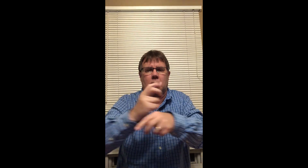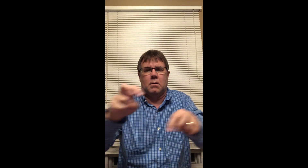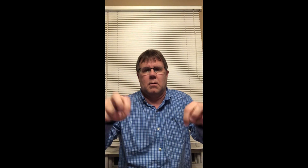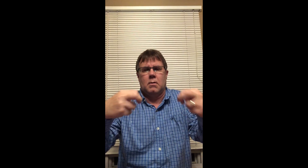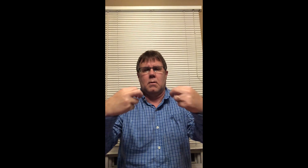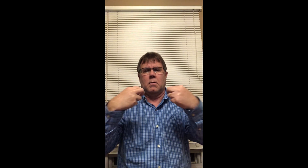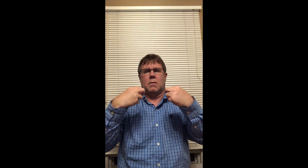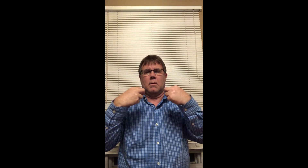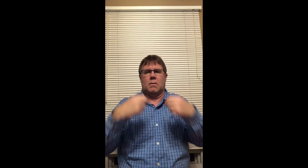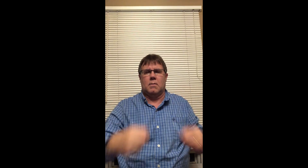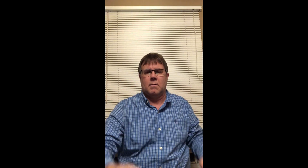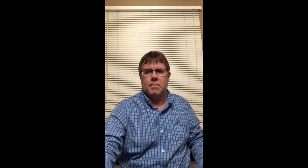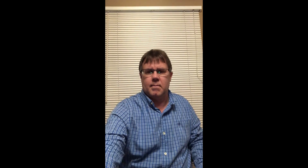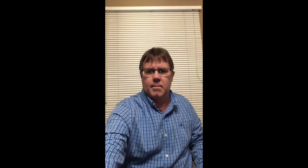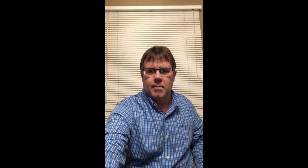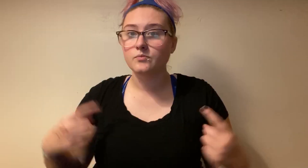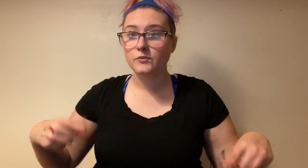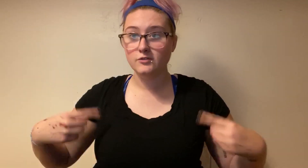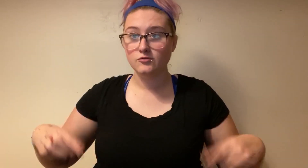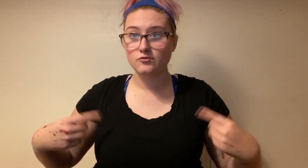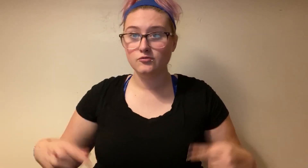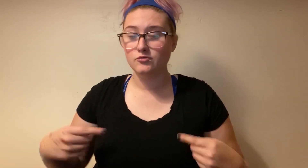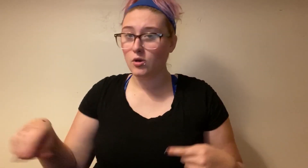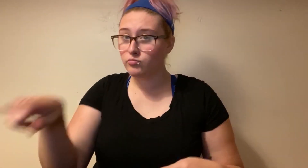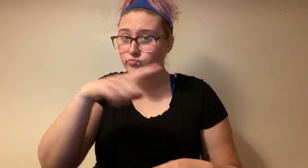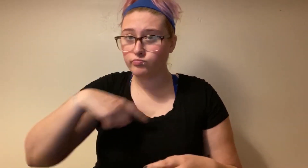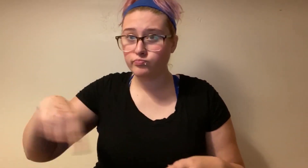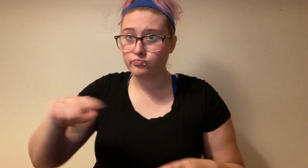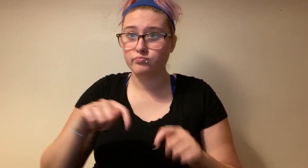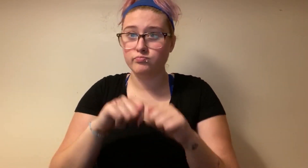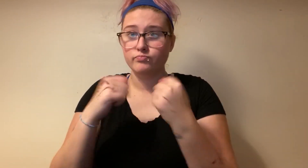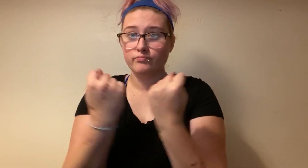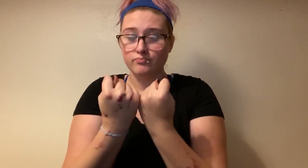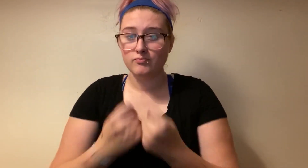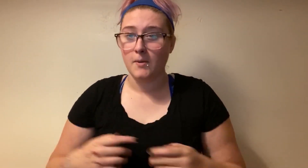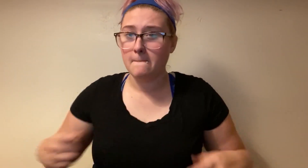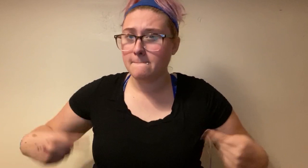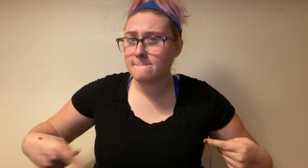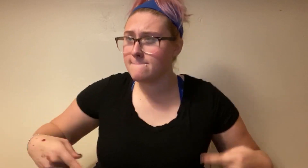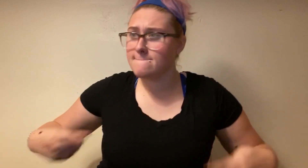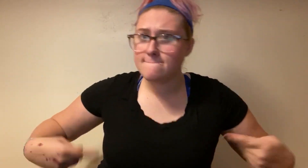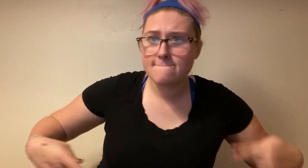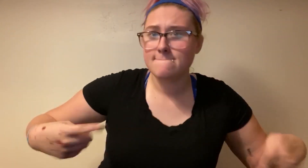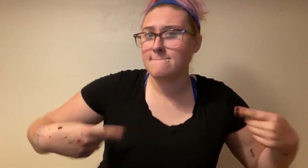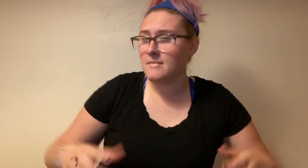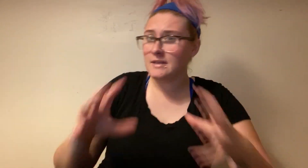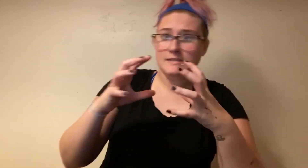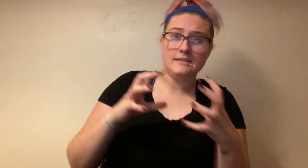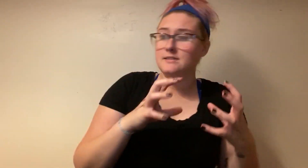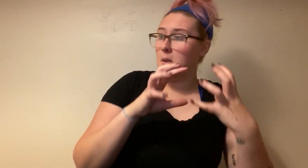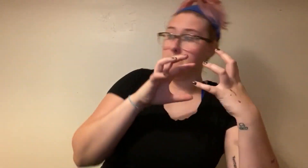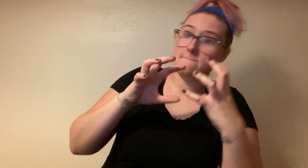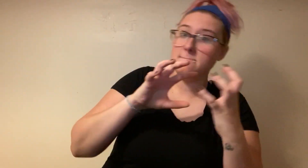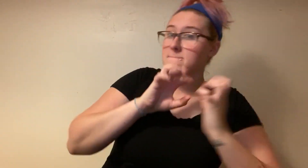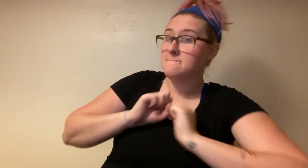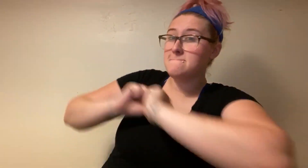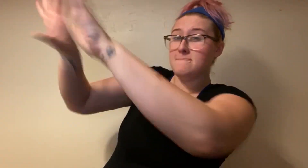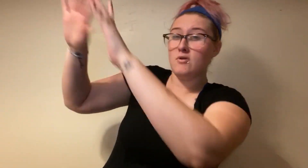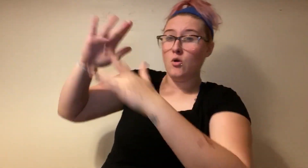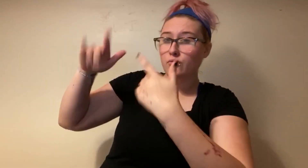They shoot and score a basket. The wheelchair basketball team rolls around the court, passes